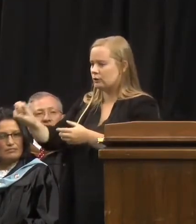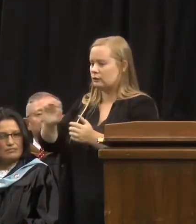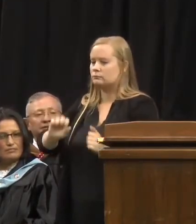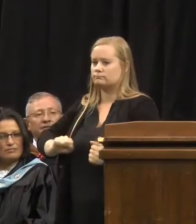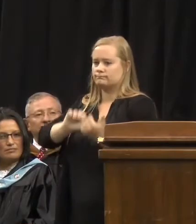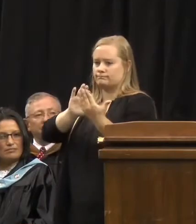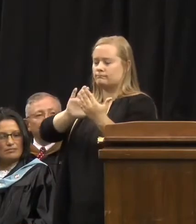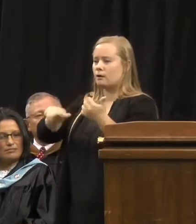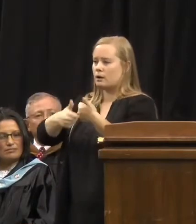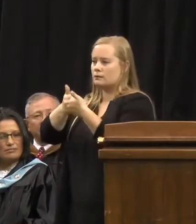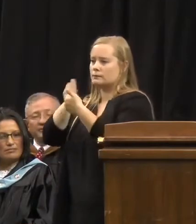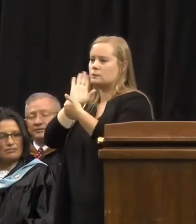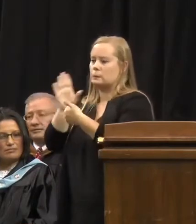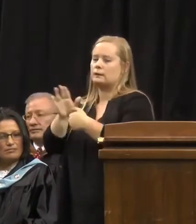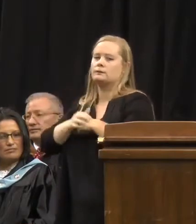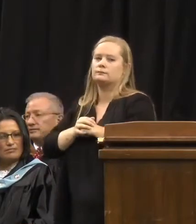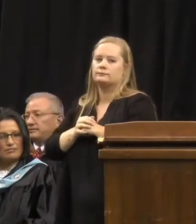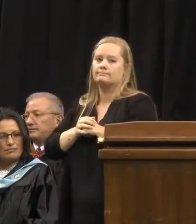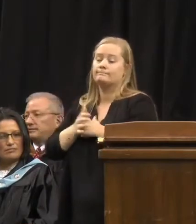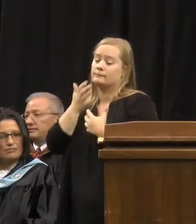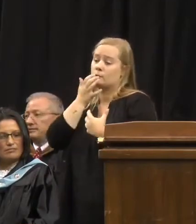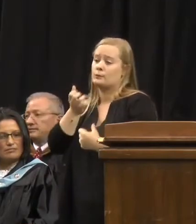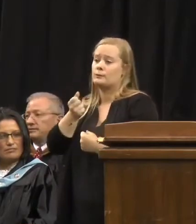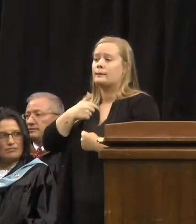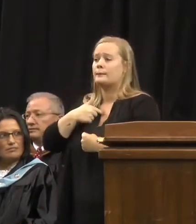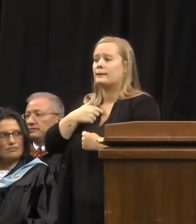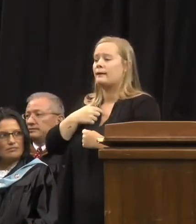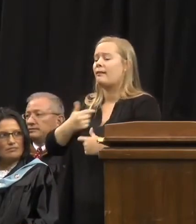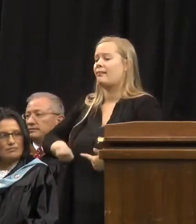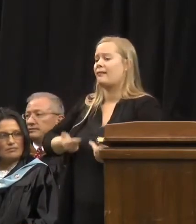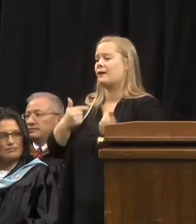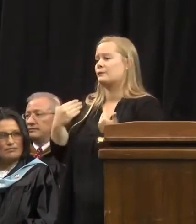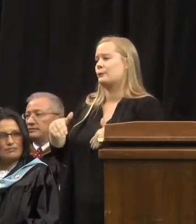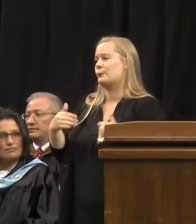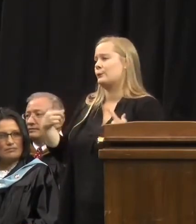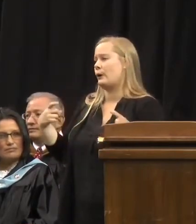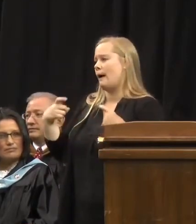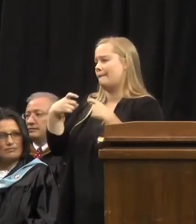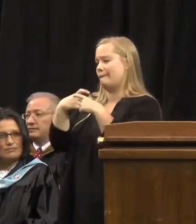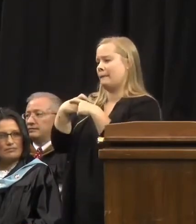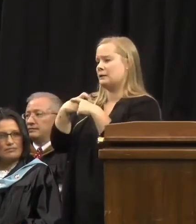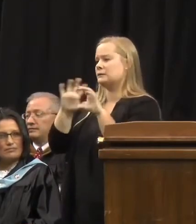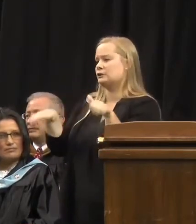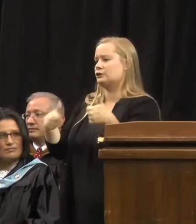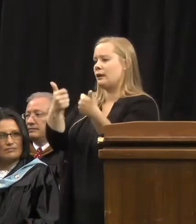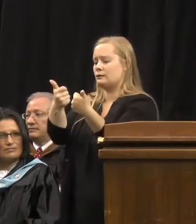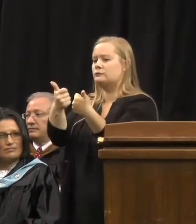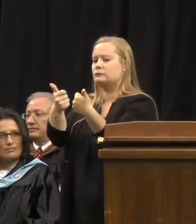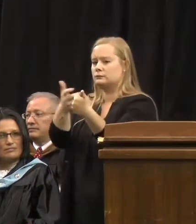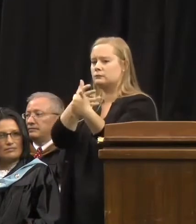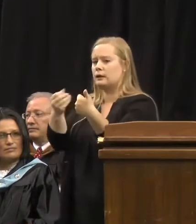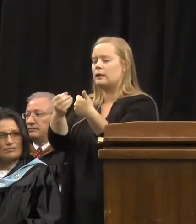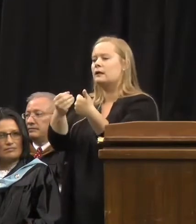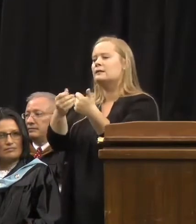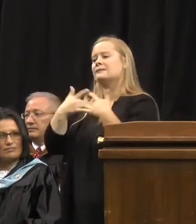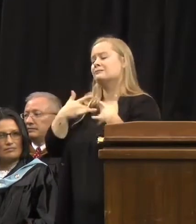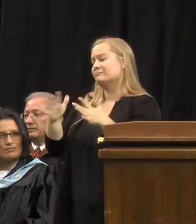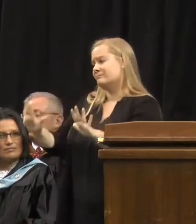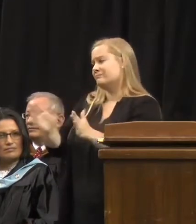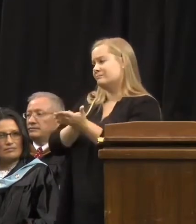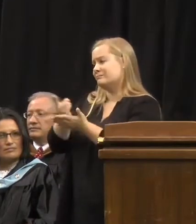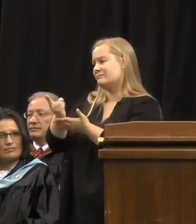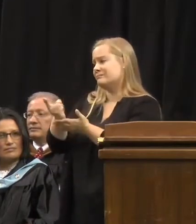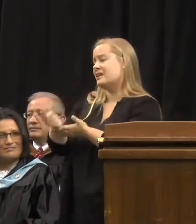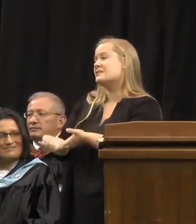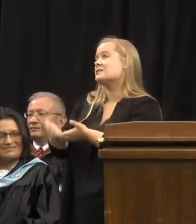in your way. Trust me, life can be complicated. It can be challenging. And often, to be quite honest, it